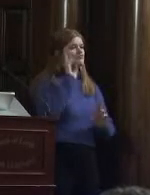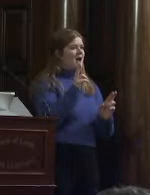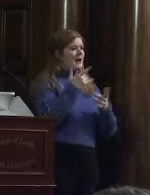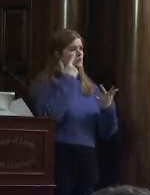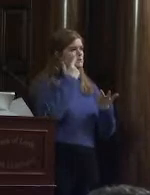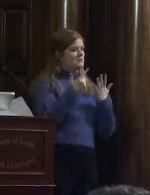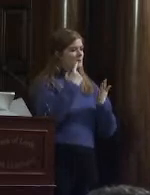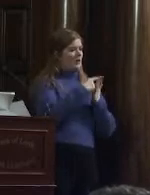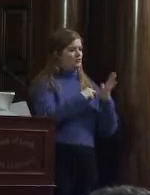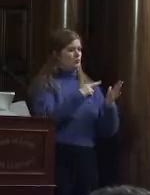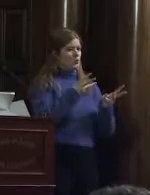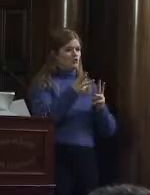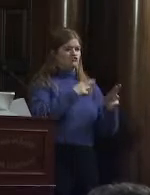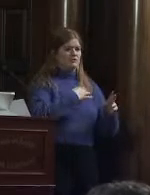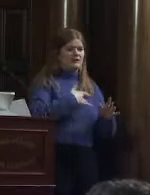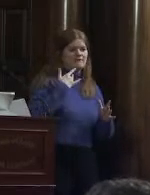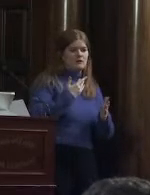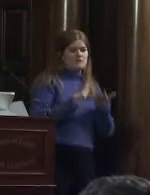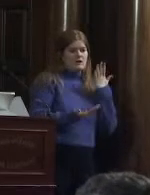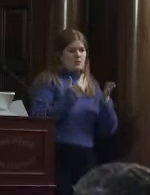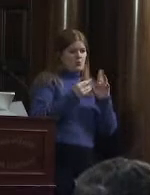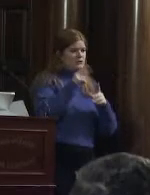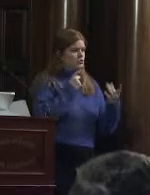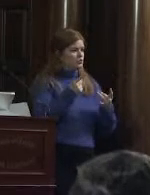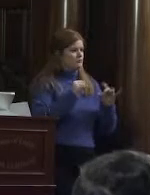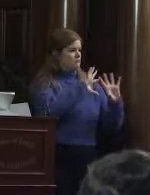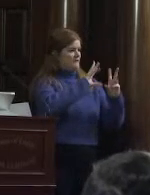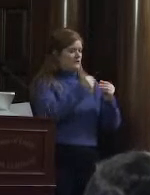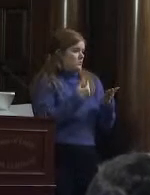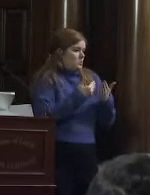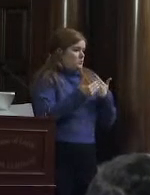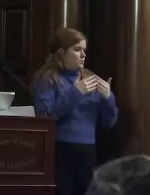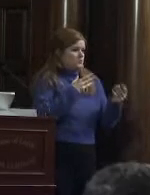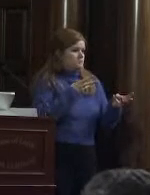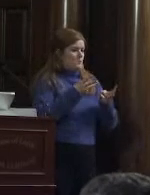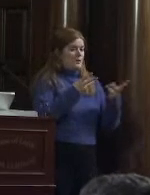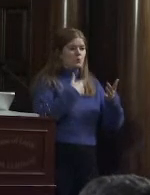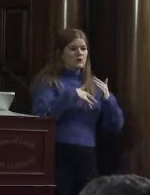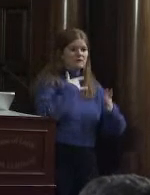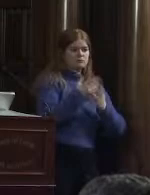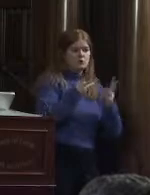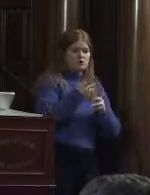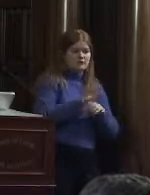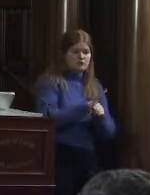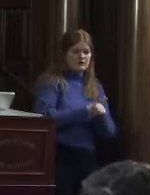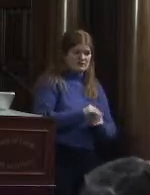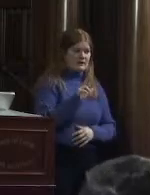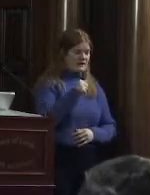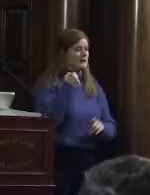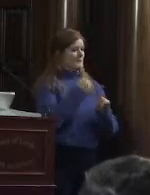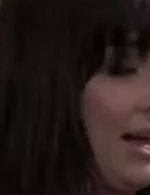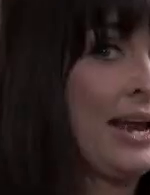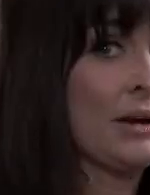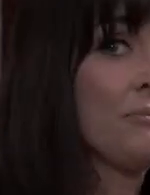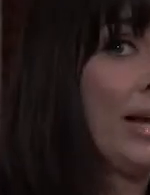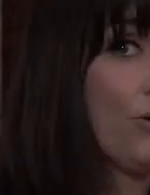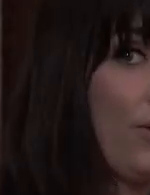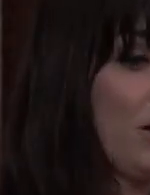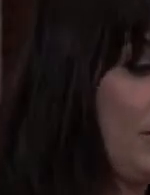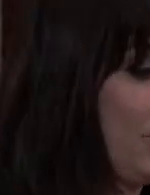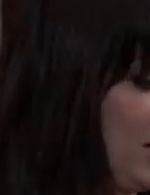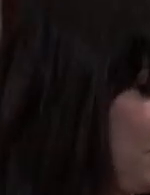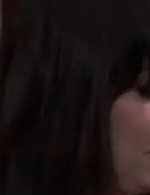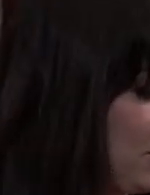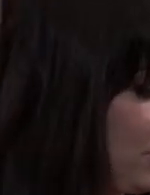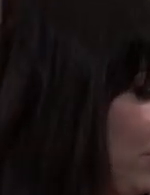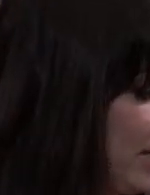working in practice and what we can do in whatever aspect of life we work in that can have an impact. And I'm